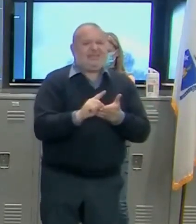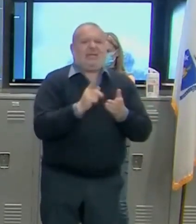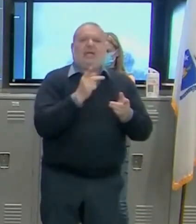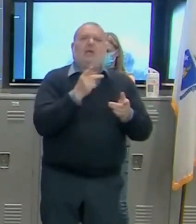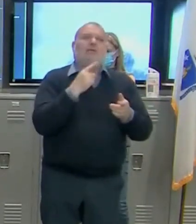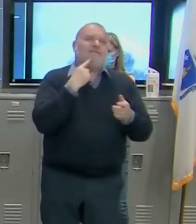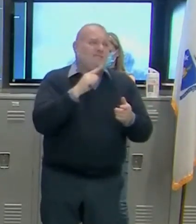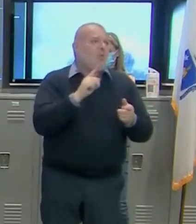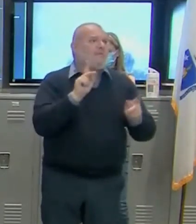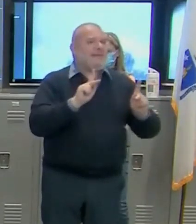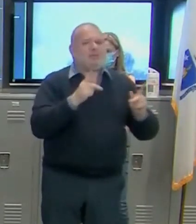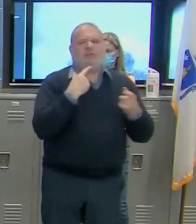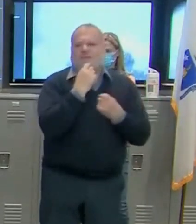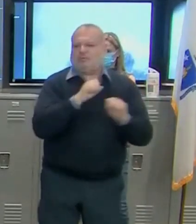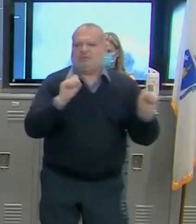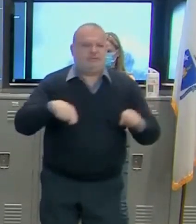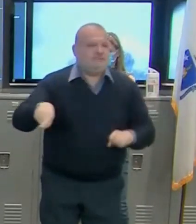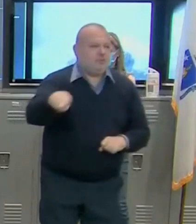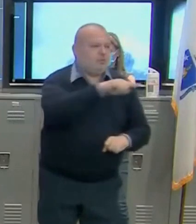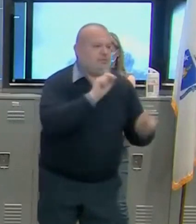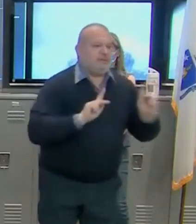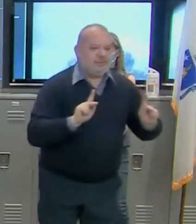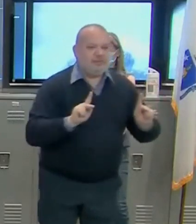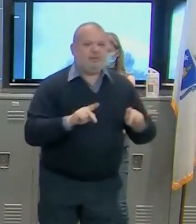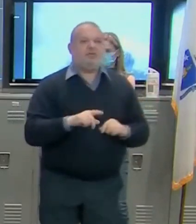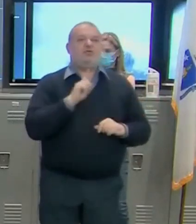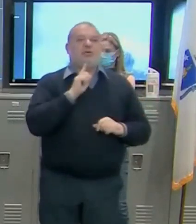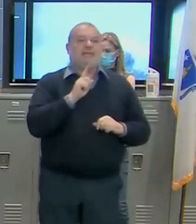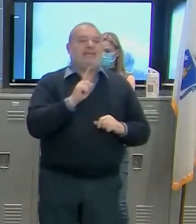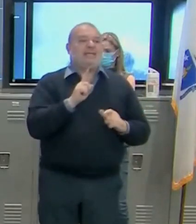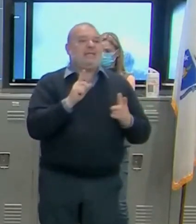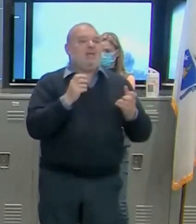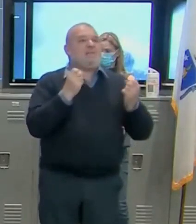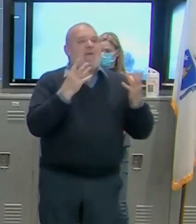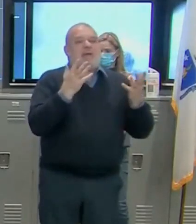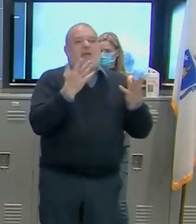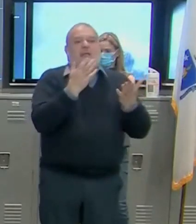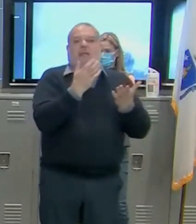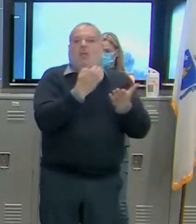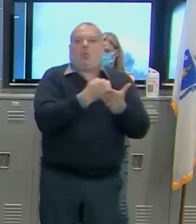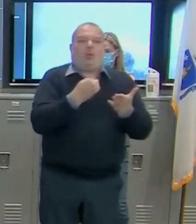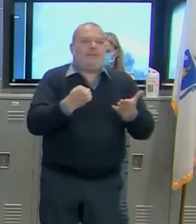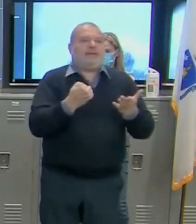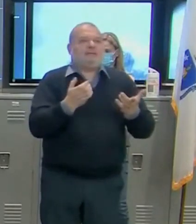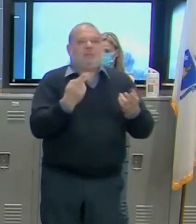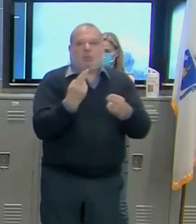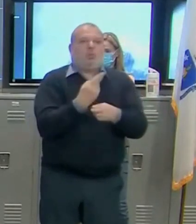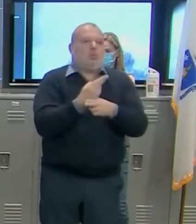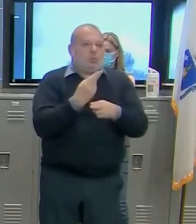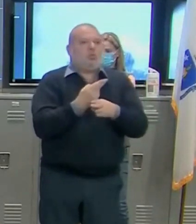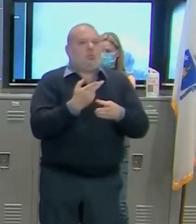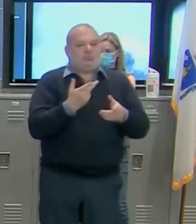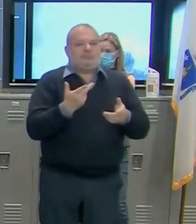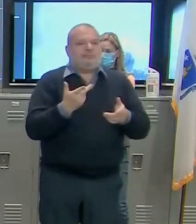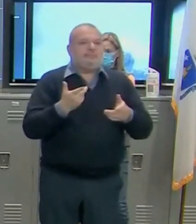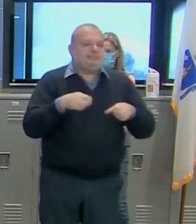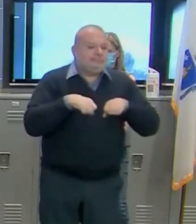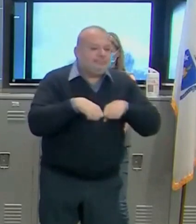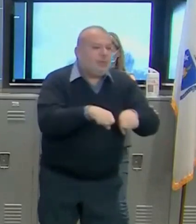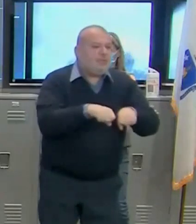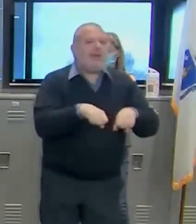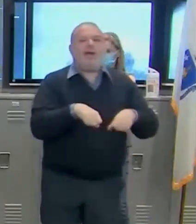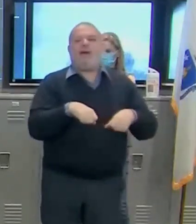ice equipment deployed right now, and they've been treating our roadways again since last night, and we expect that we'll be keeping them on for some